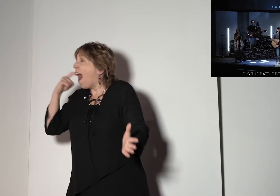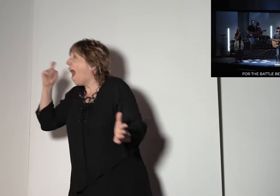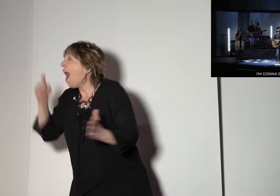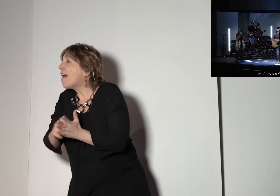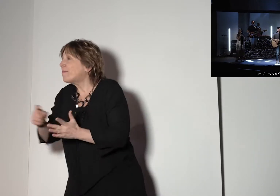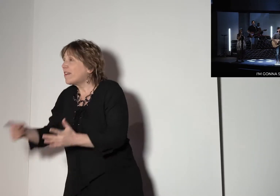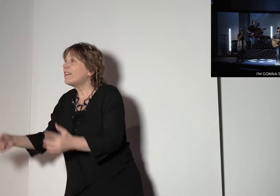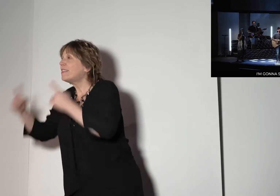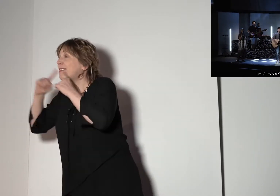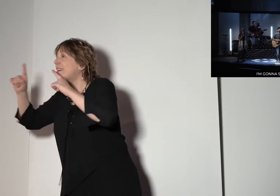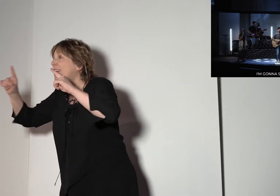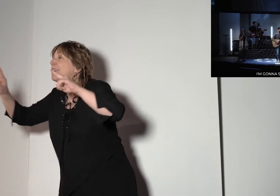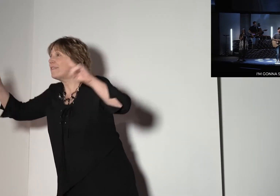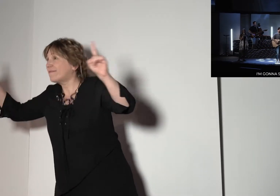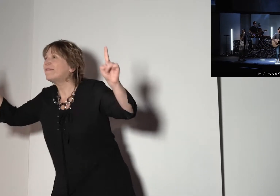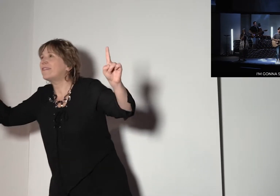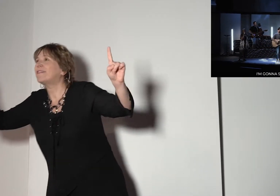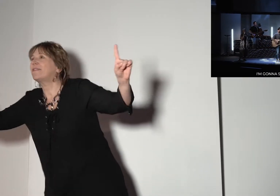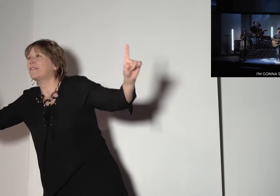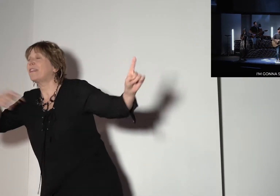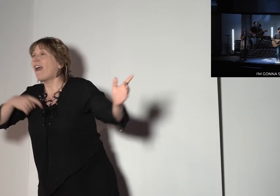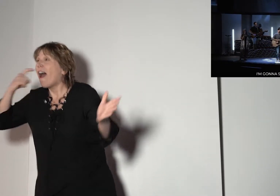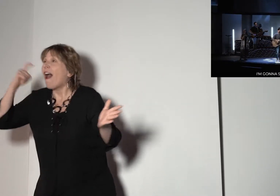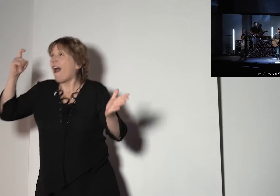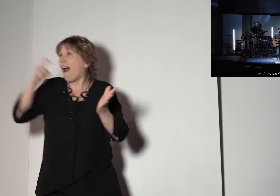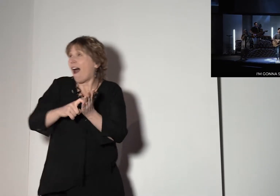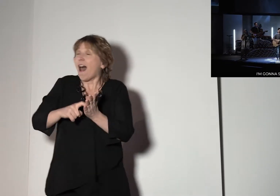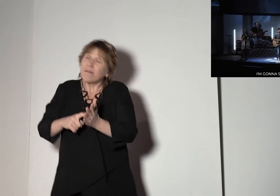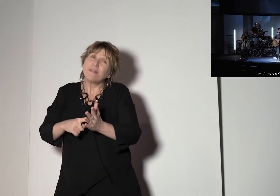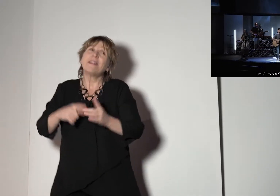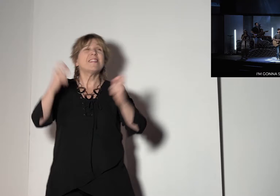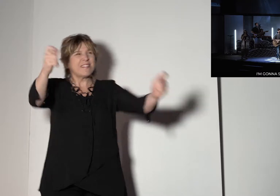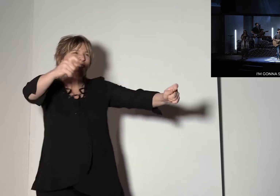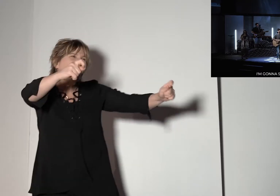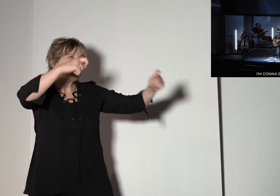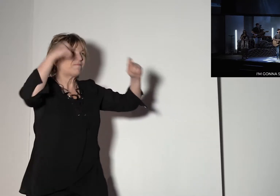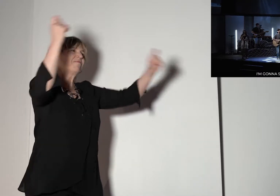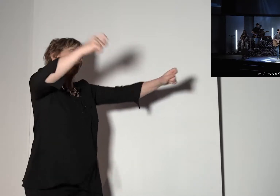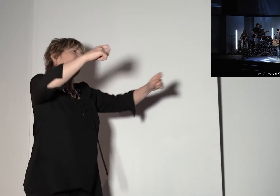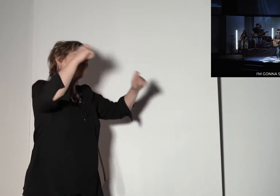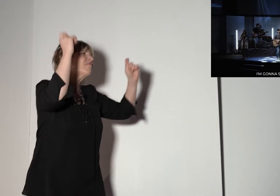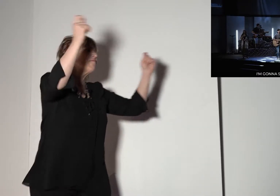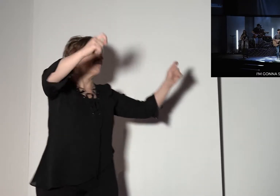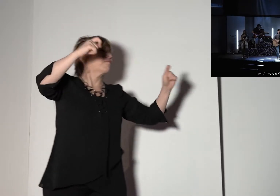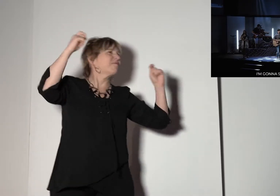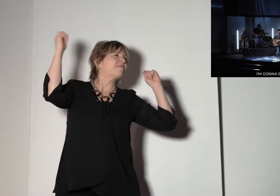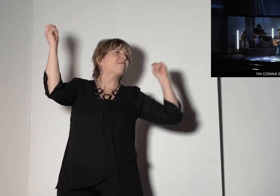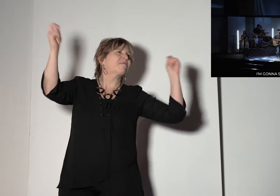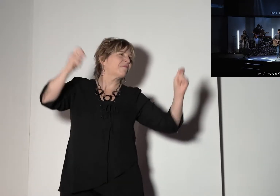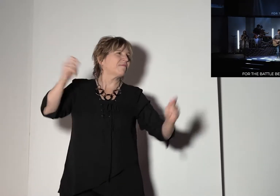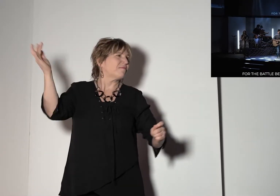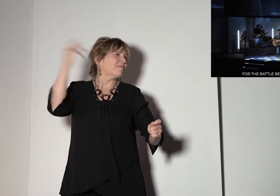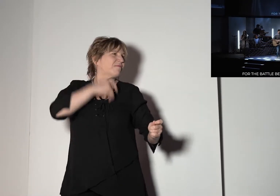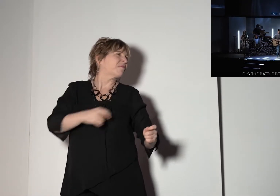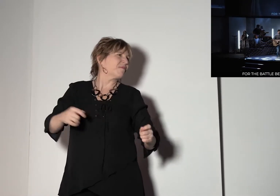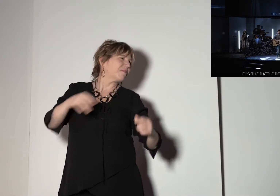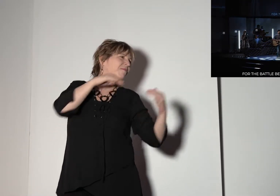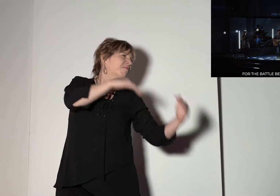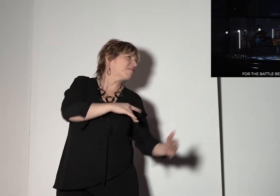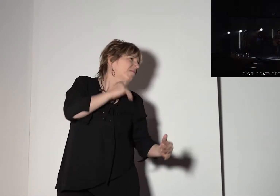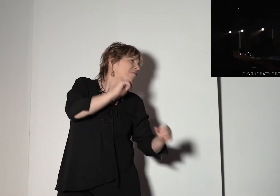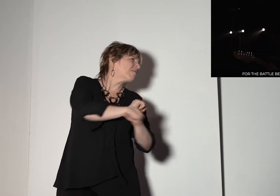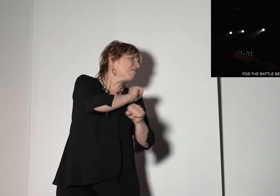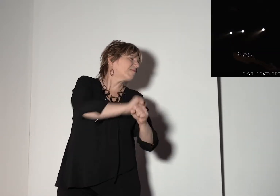Yes, I'm gonna see victory. I'm gonna see victory. For